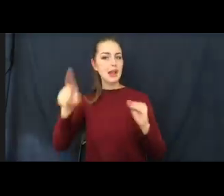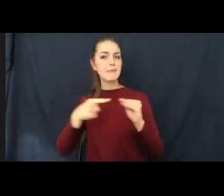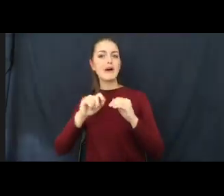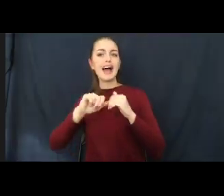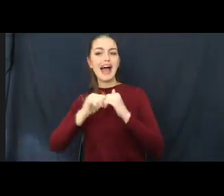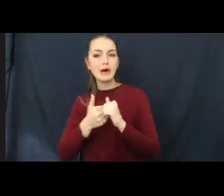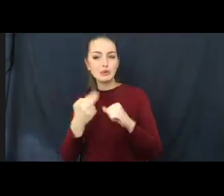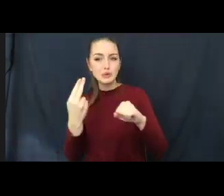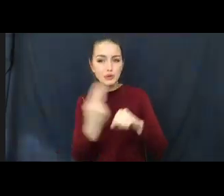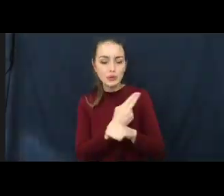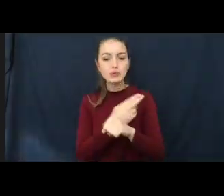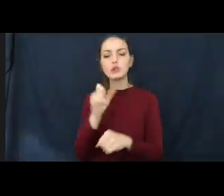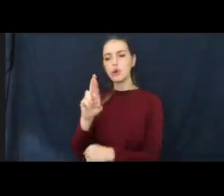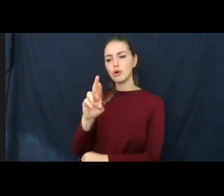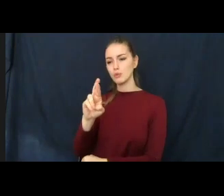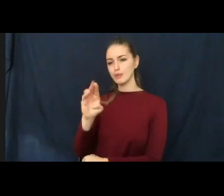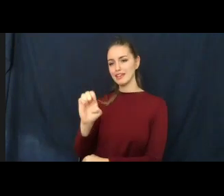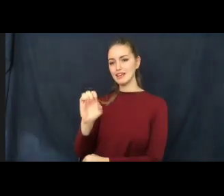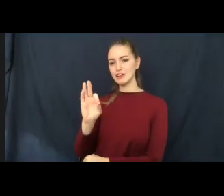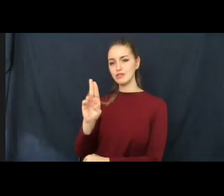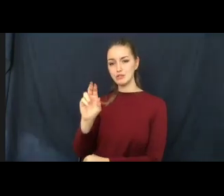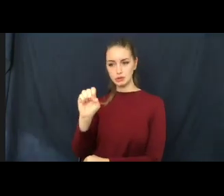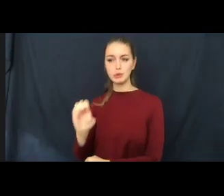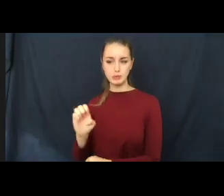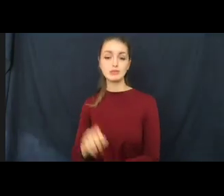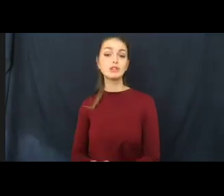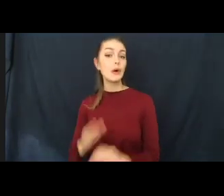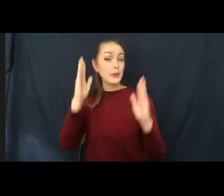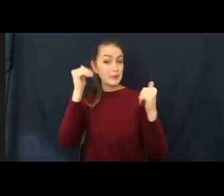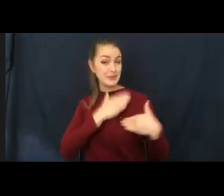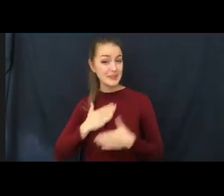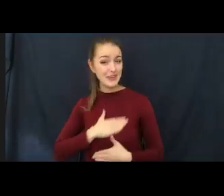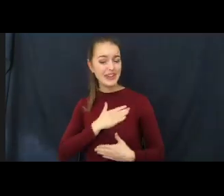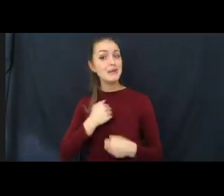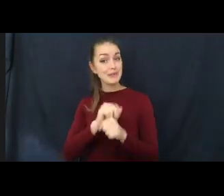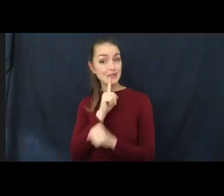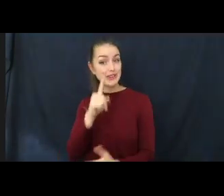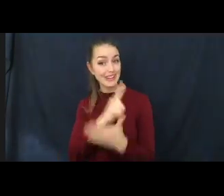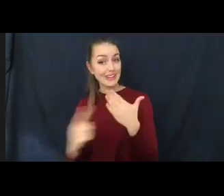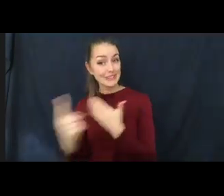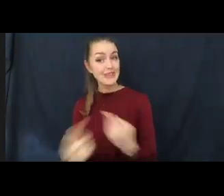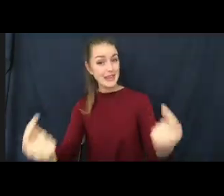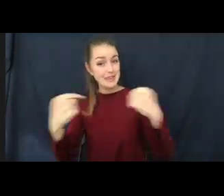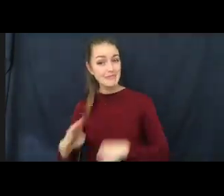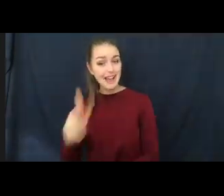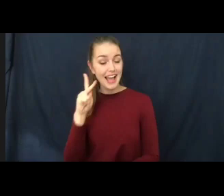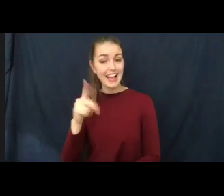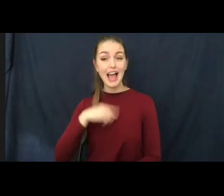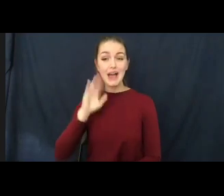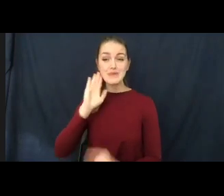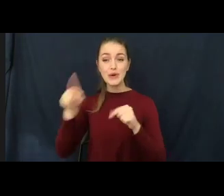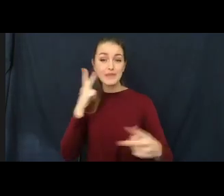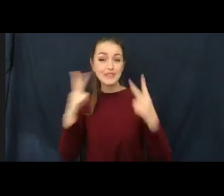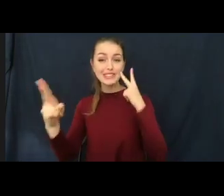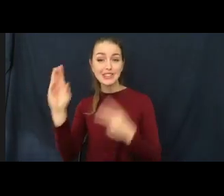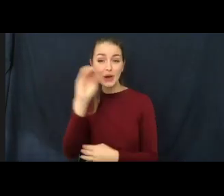refuse or reuse. So I hope you enjoy that and make sure you come back next week. I get to go and visit the